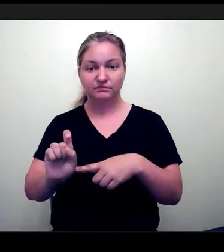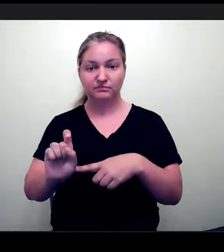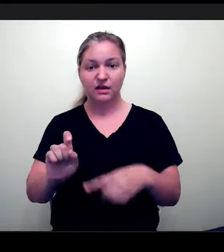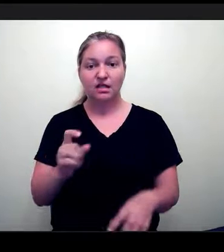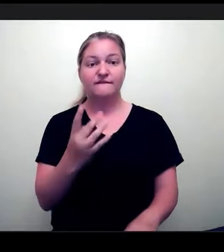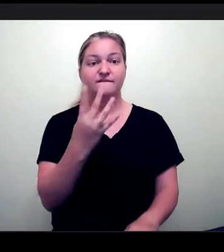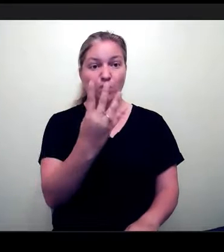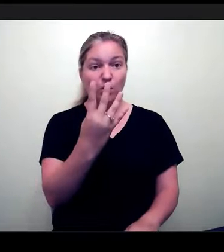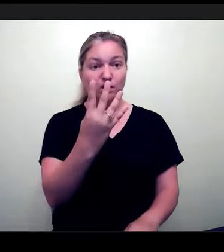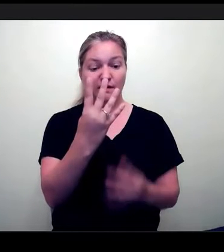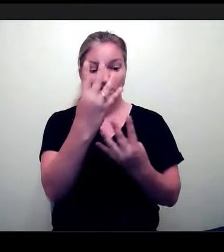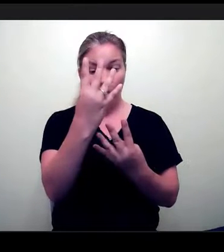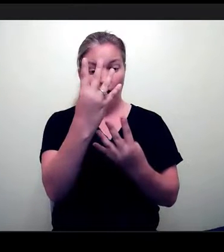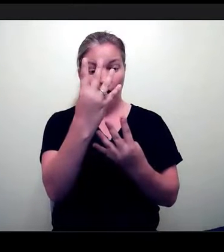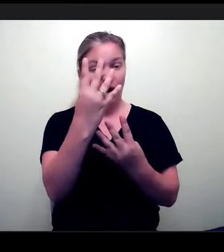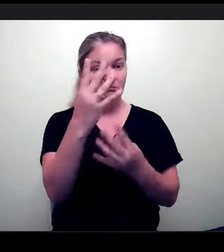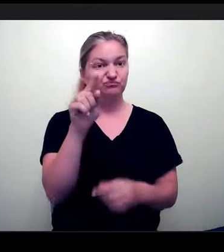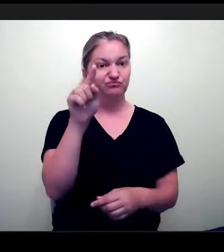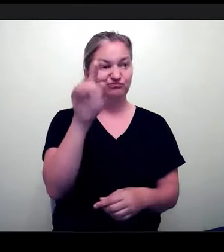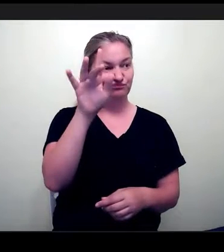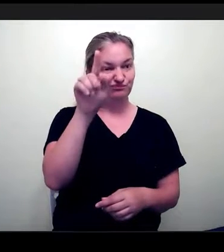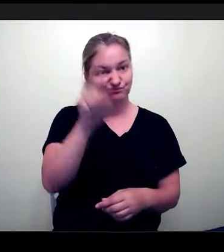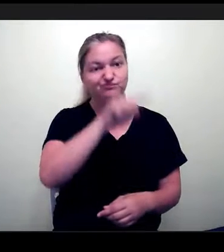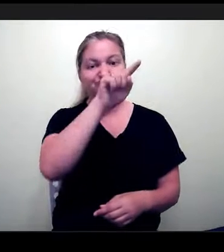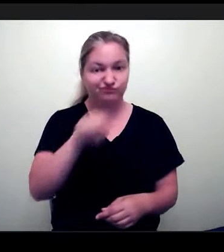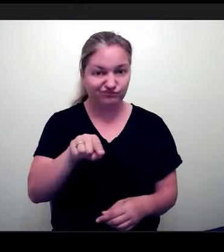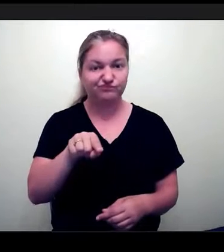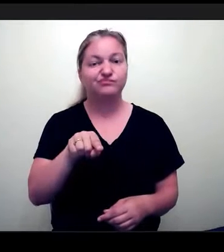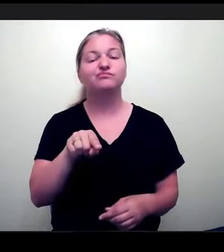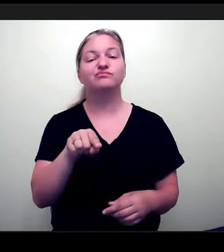Our 4s are going to cancel each other out.